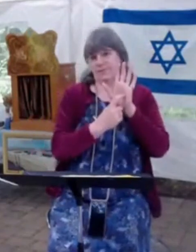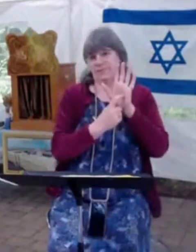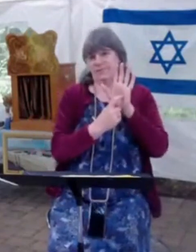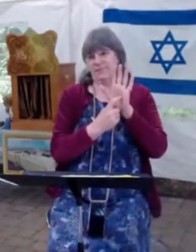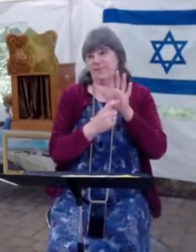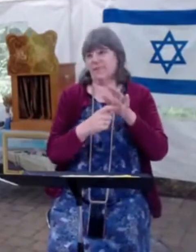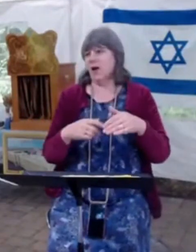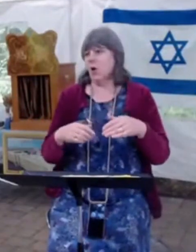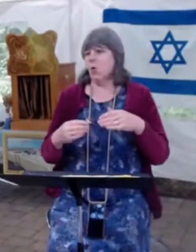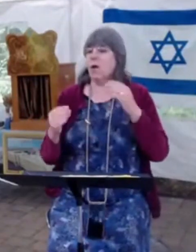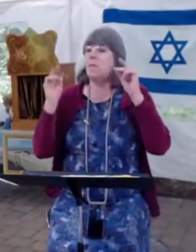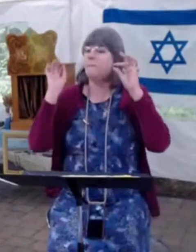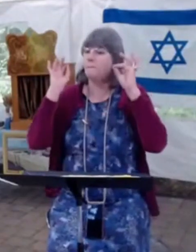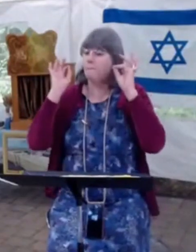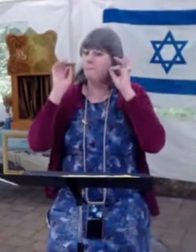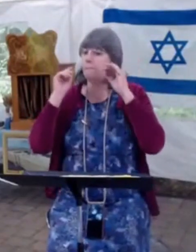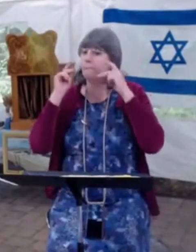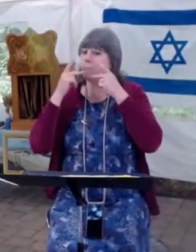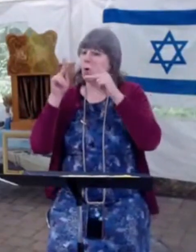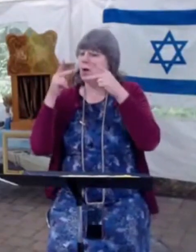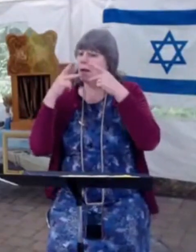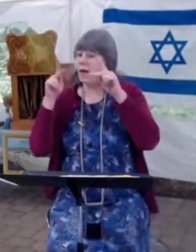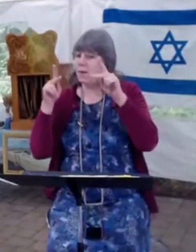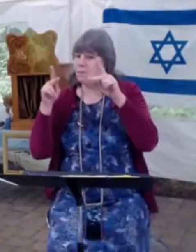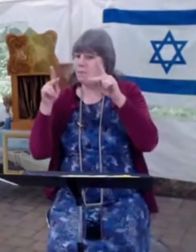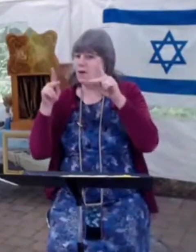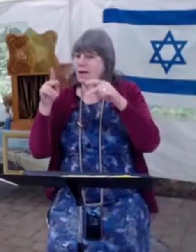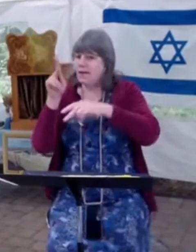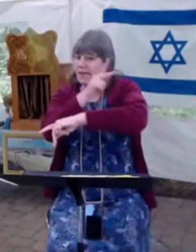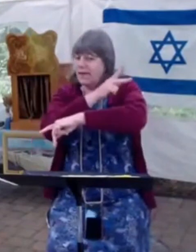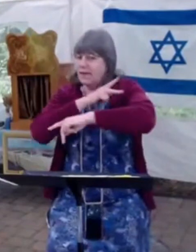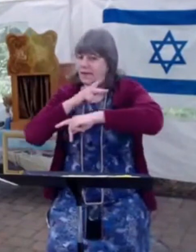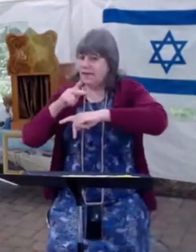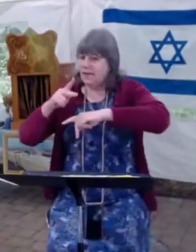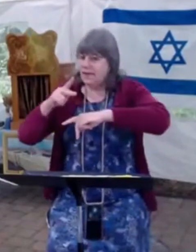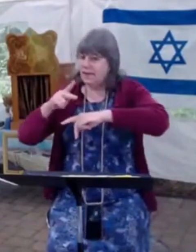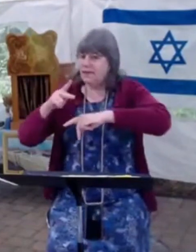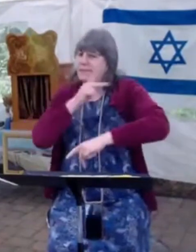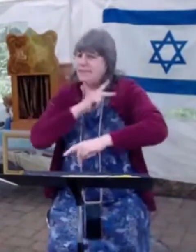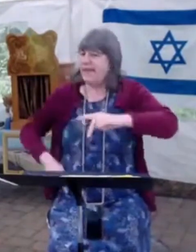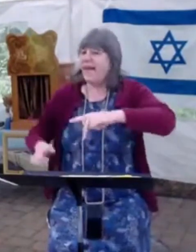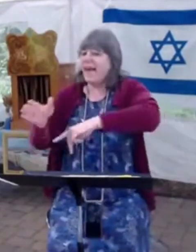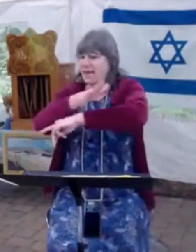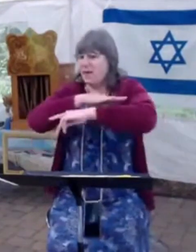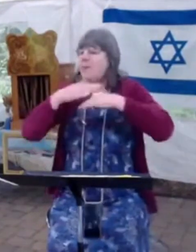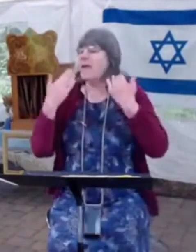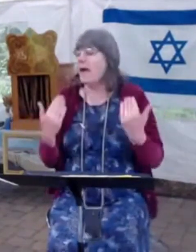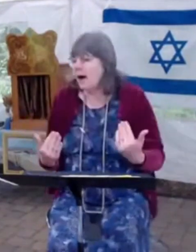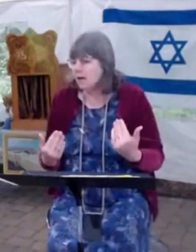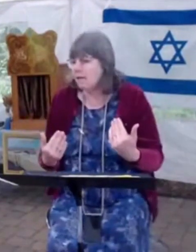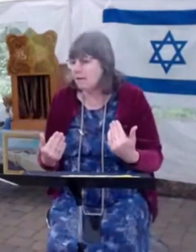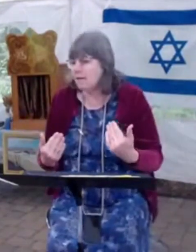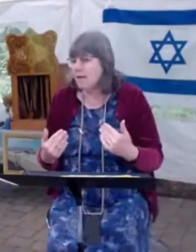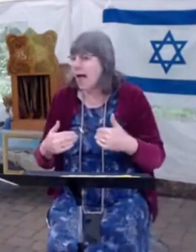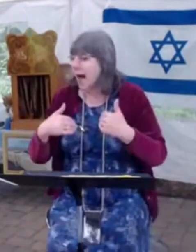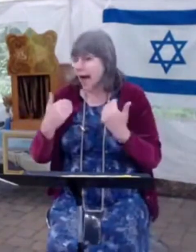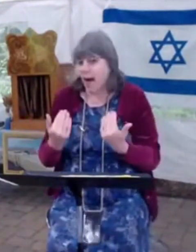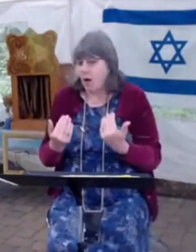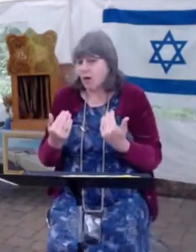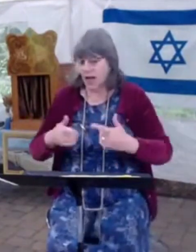Proclaiming the kingdom now through a living example. Proclaim the good news, the master commanded